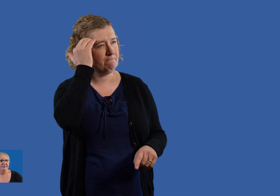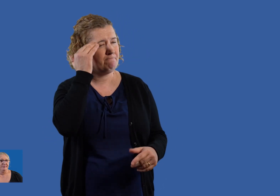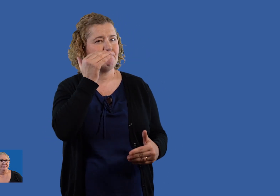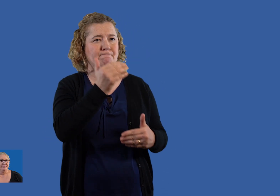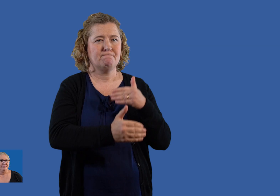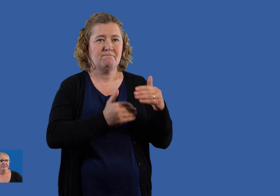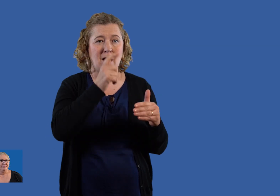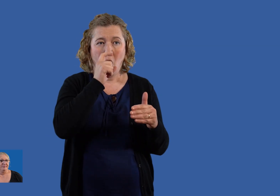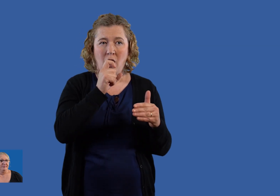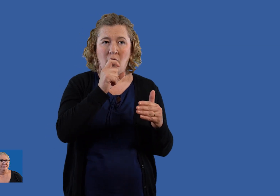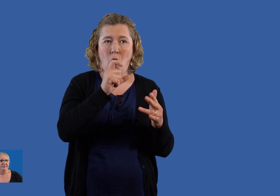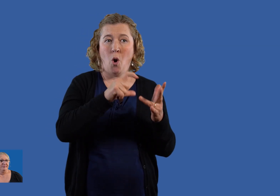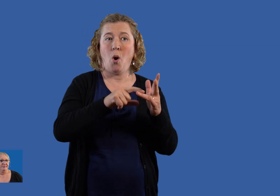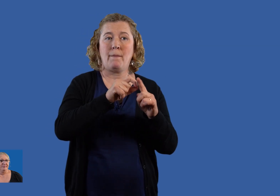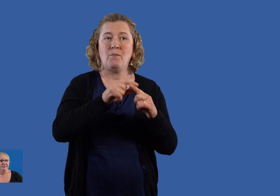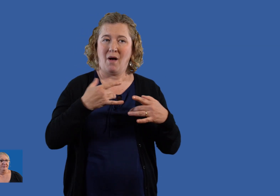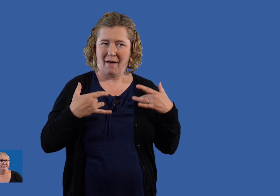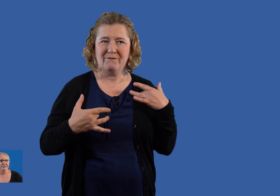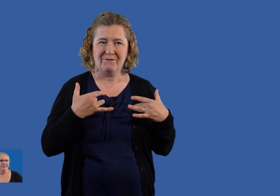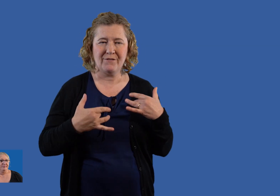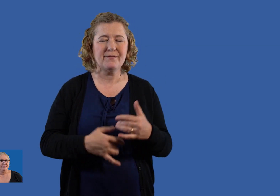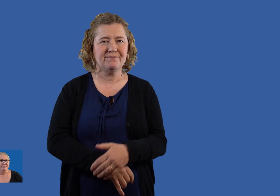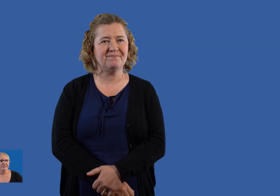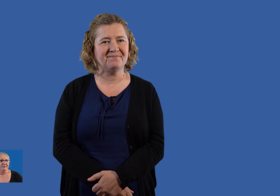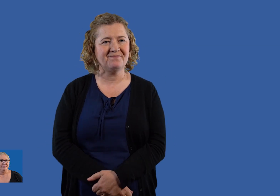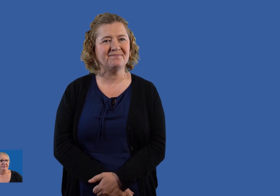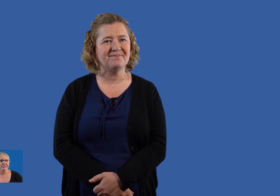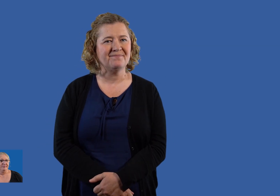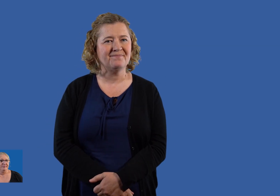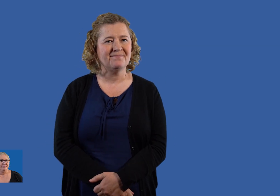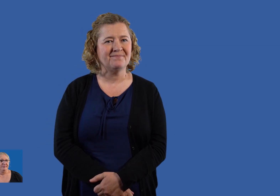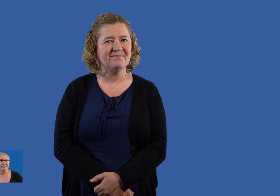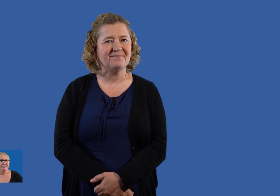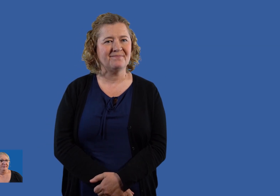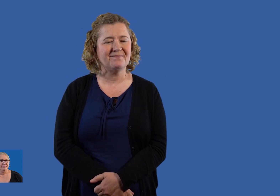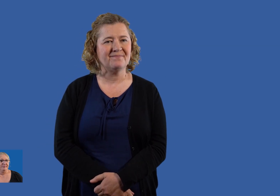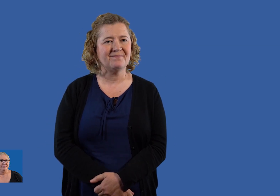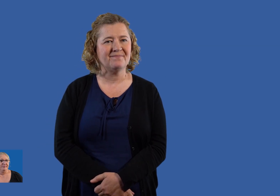depends on the person's resilience to the situation and how they cope with life in general.